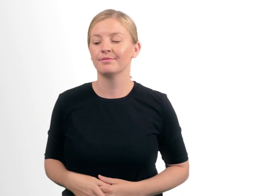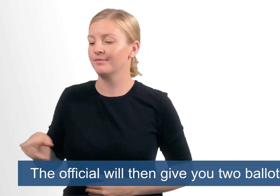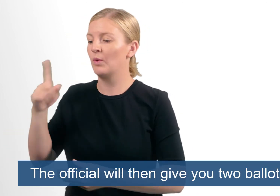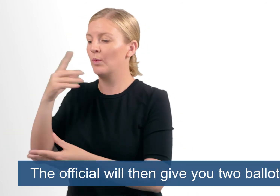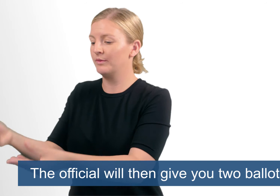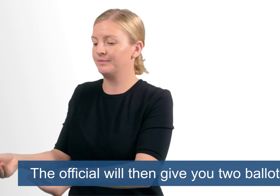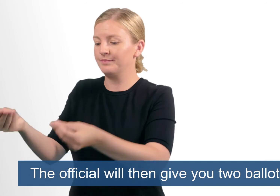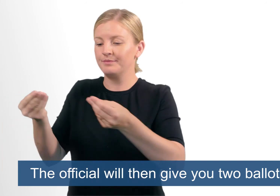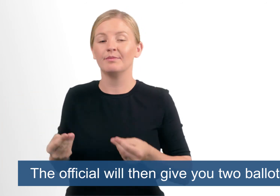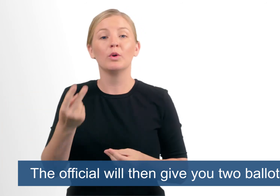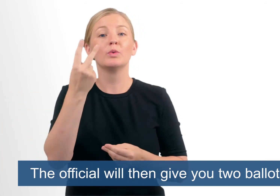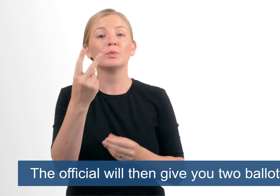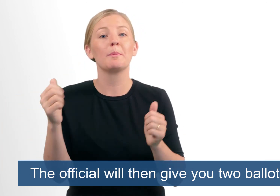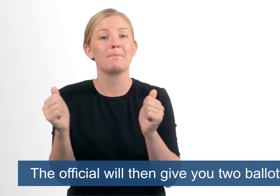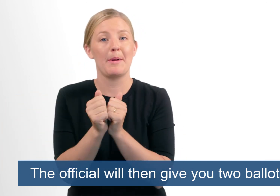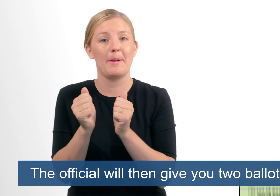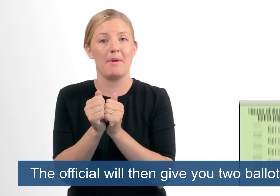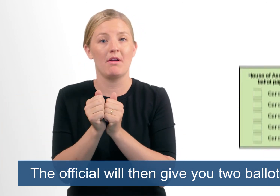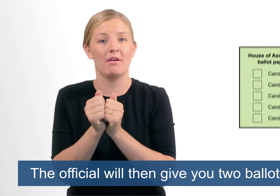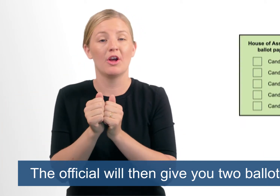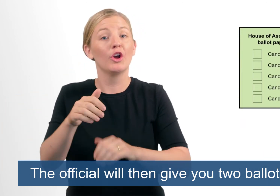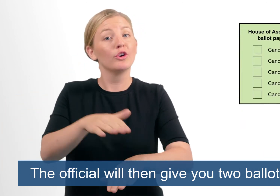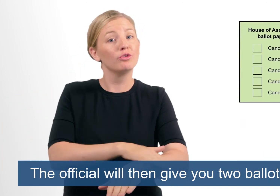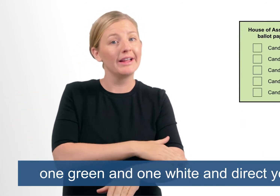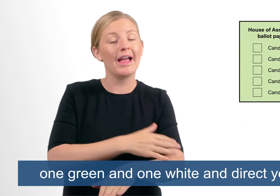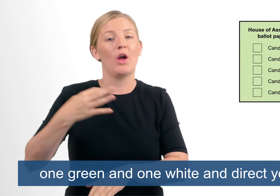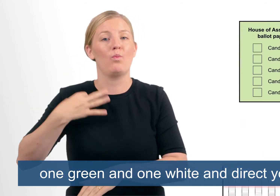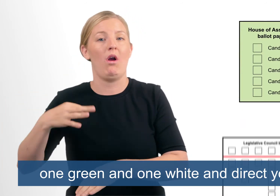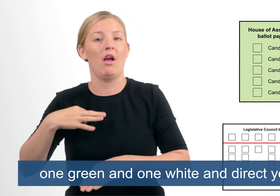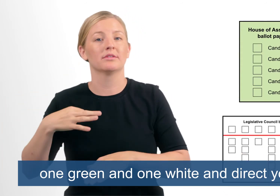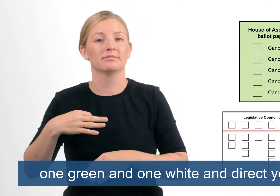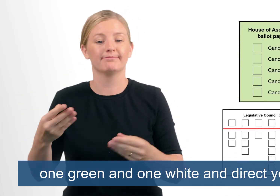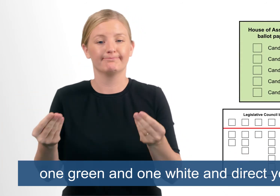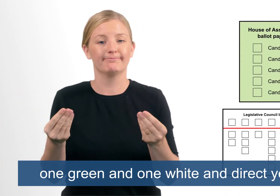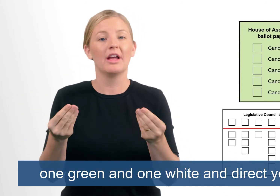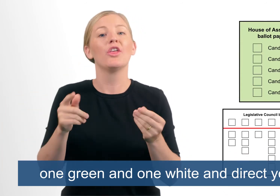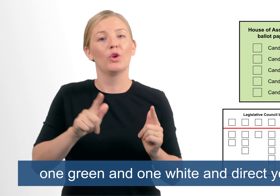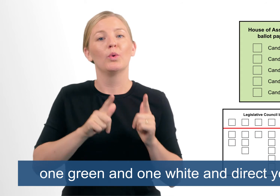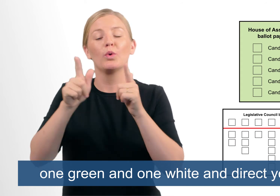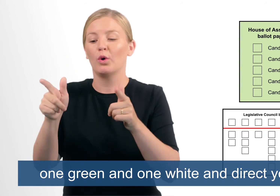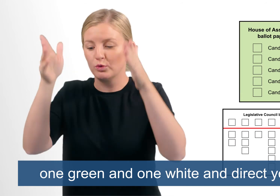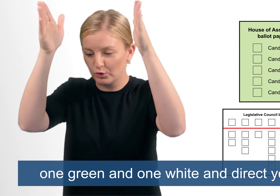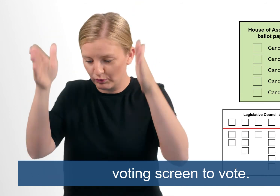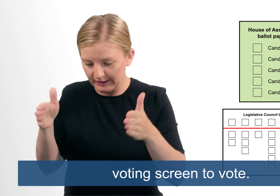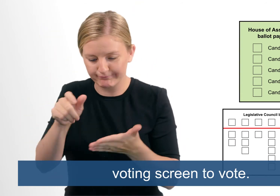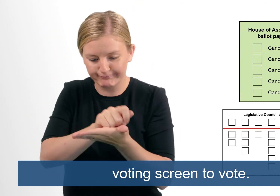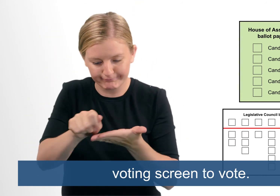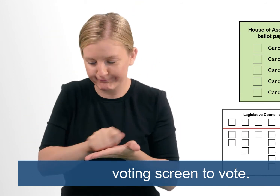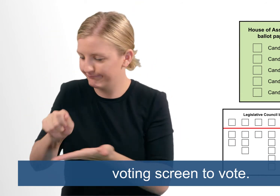The official will then give you 2 ballot papers, one green and one white, and direct you to a voting screen to